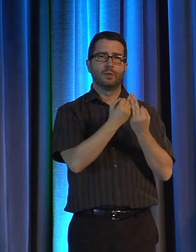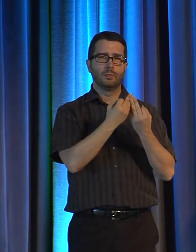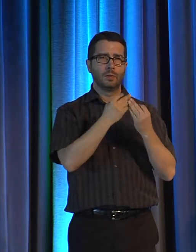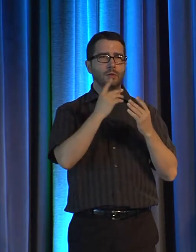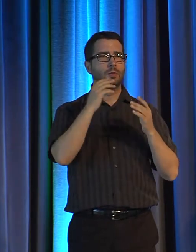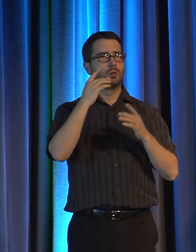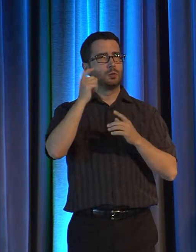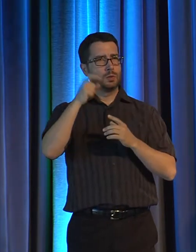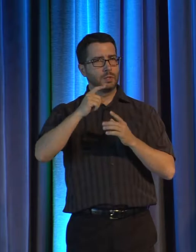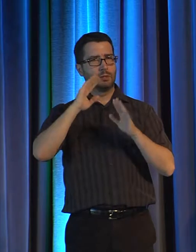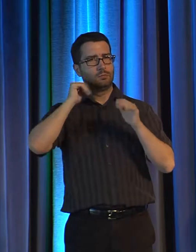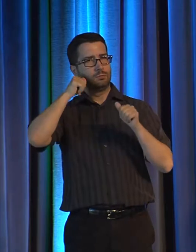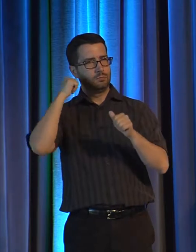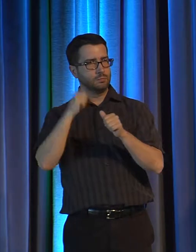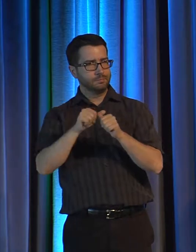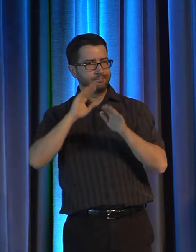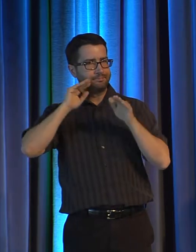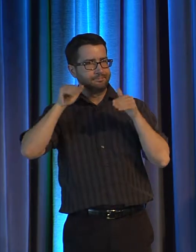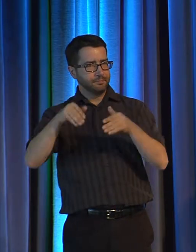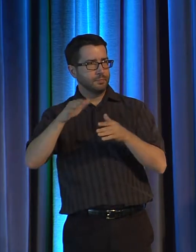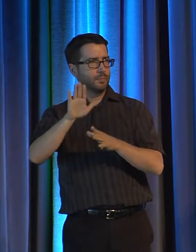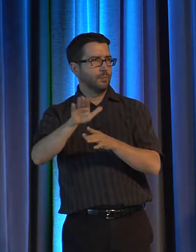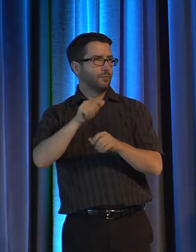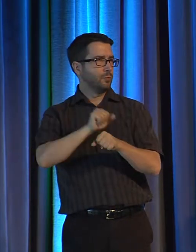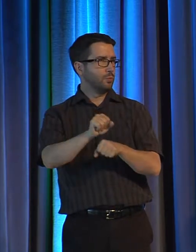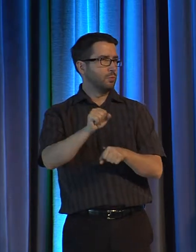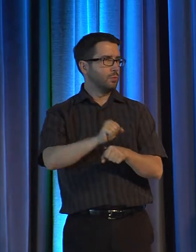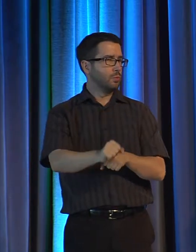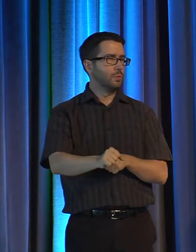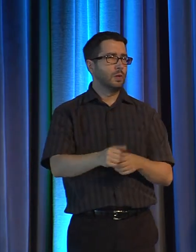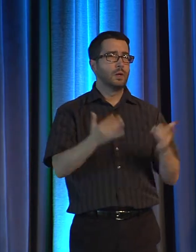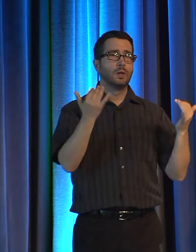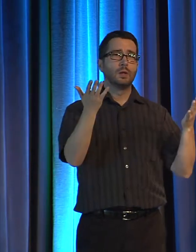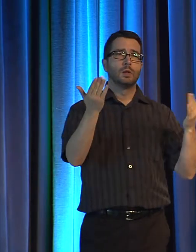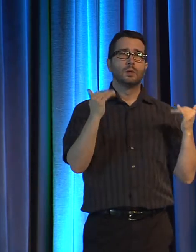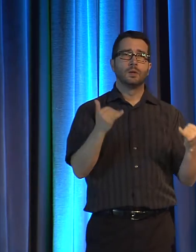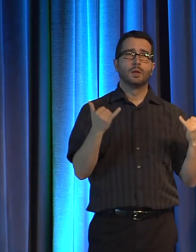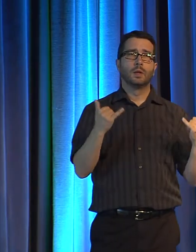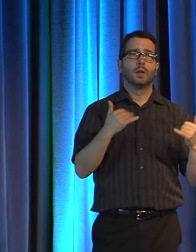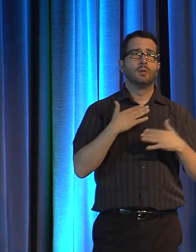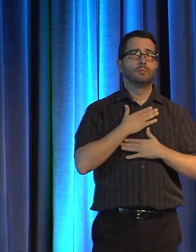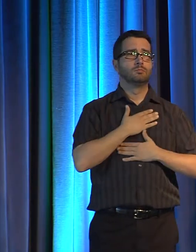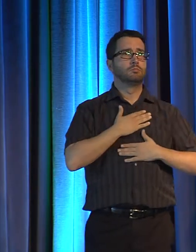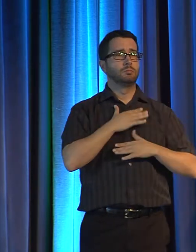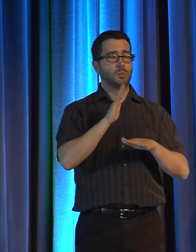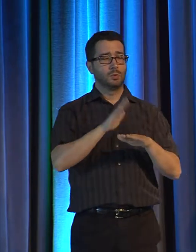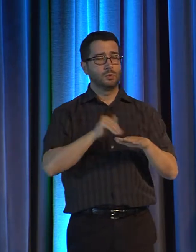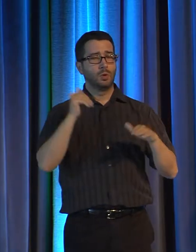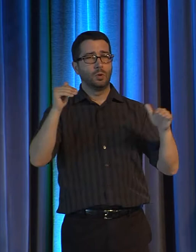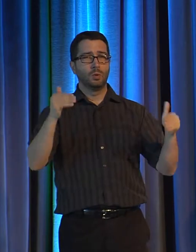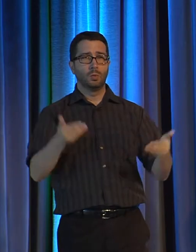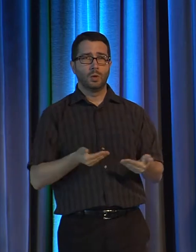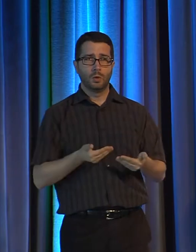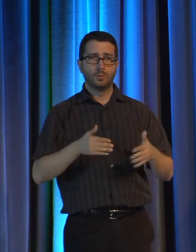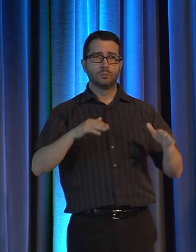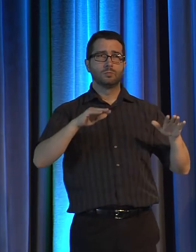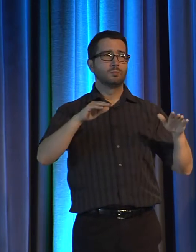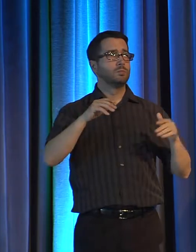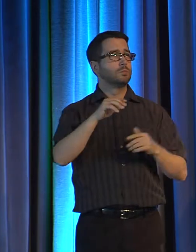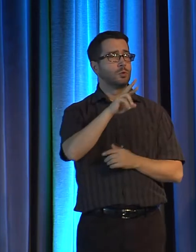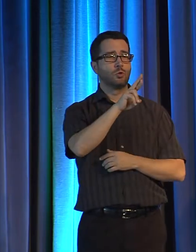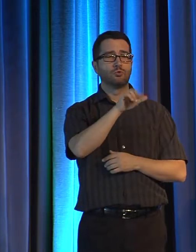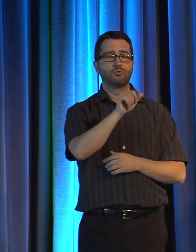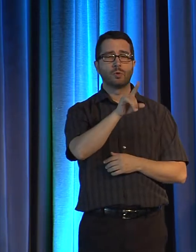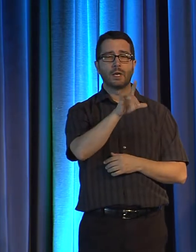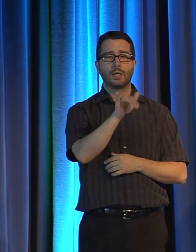work. It's now my pleasure to introduce and welcome the Honorable Randy DeLore, the Minister of